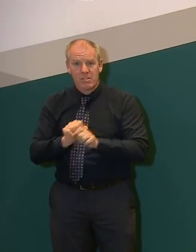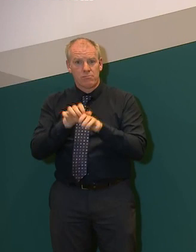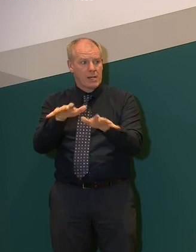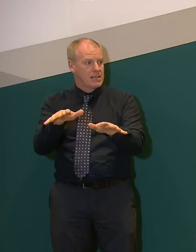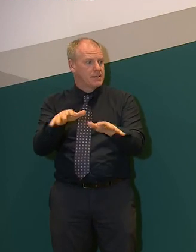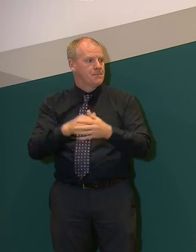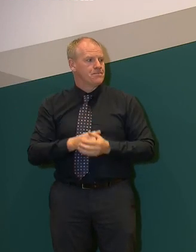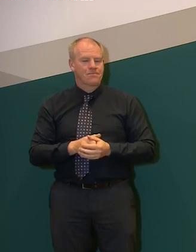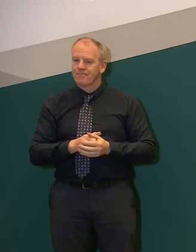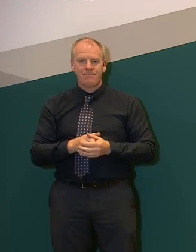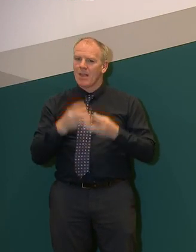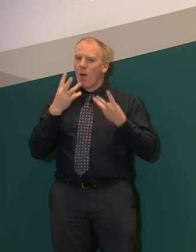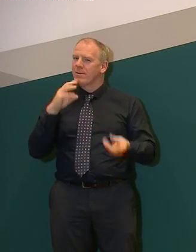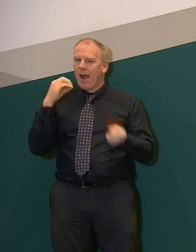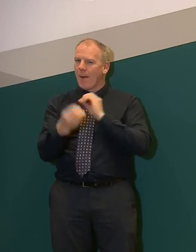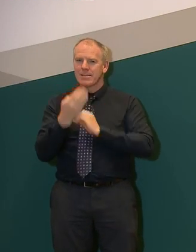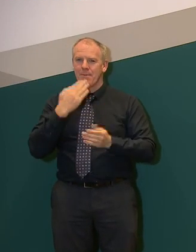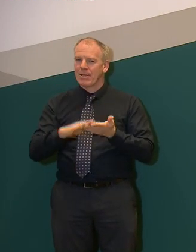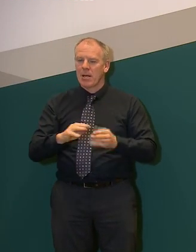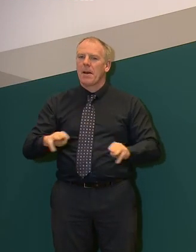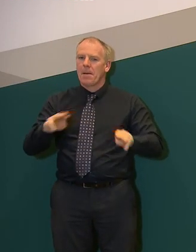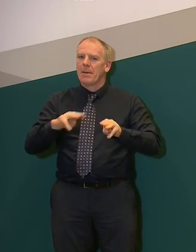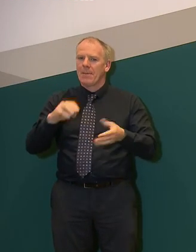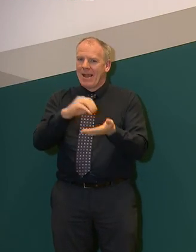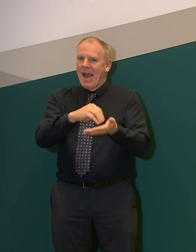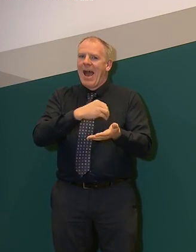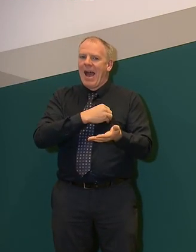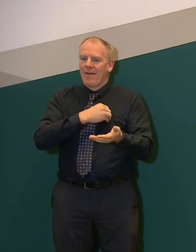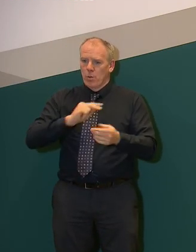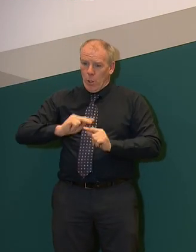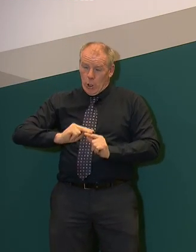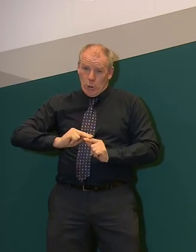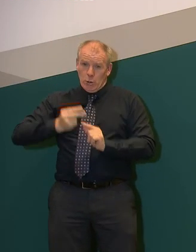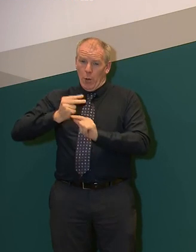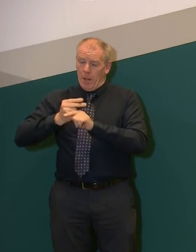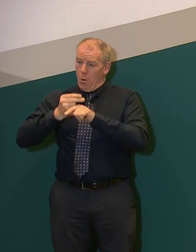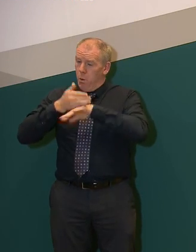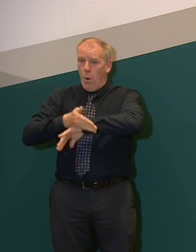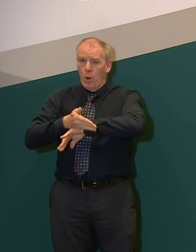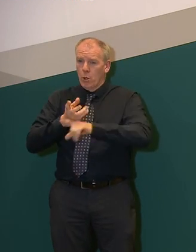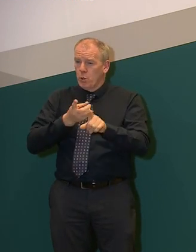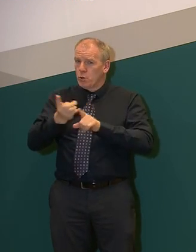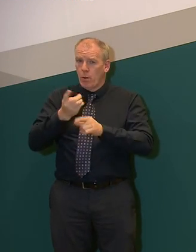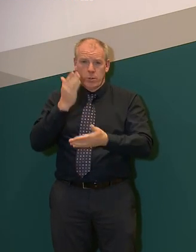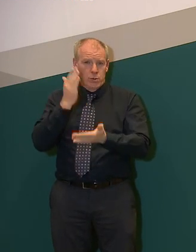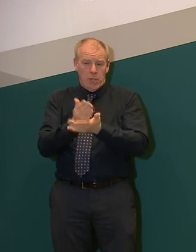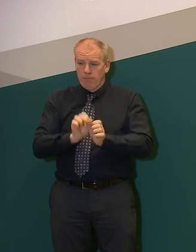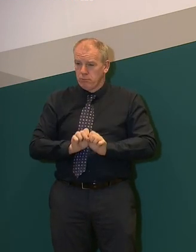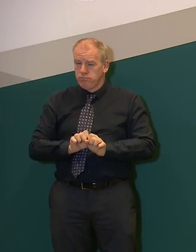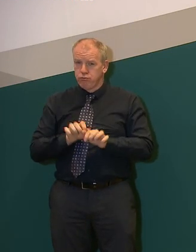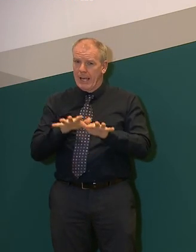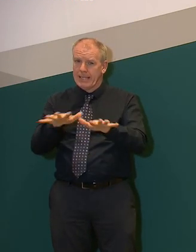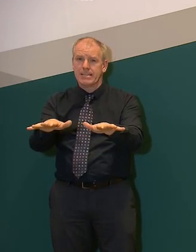wanted to transmit the opposite message. I think people need to redouble the efforts that they're making to prevent the spread